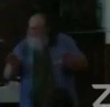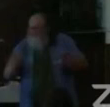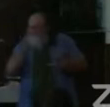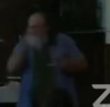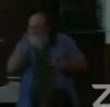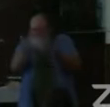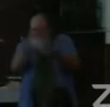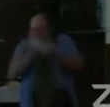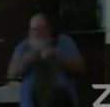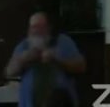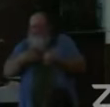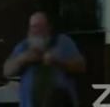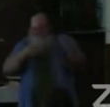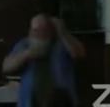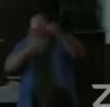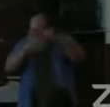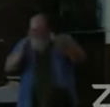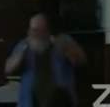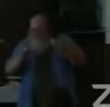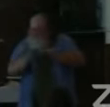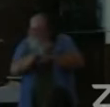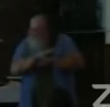want to have hope, you want to have peace,